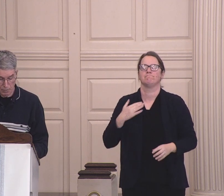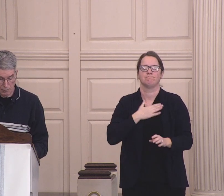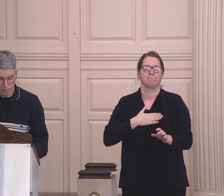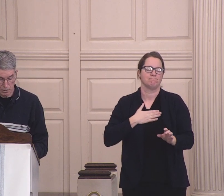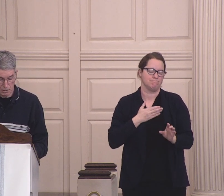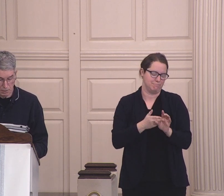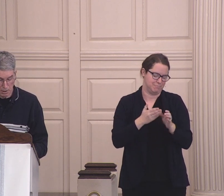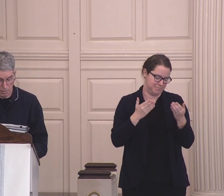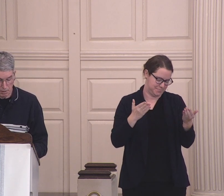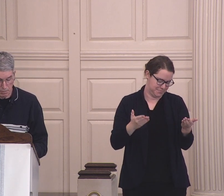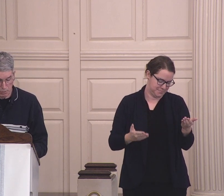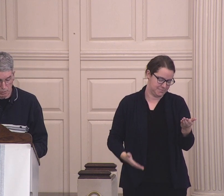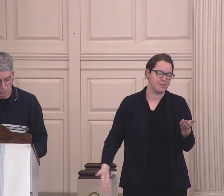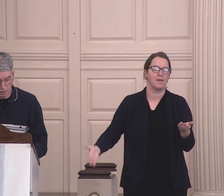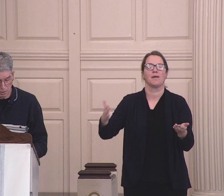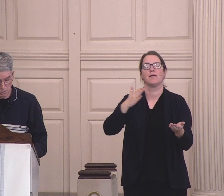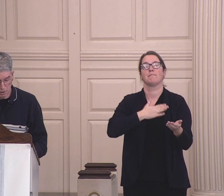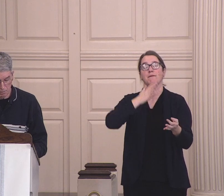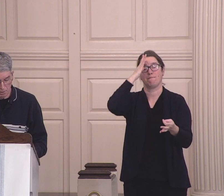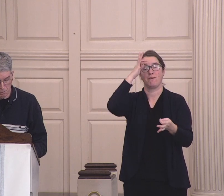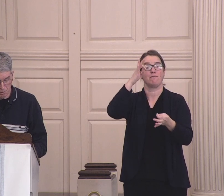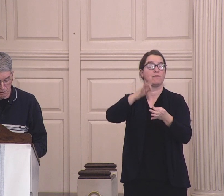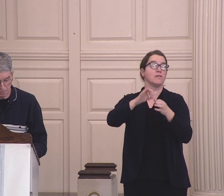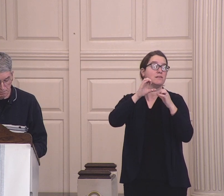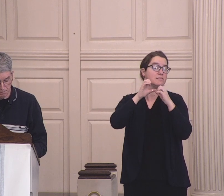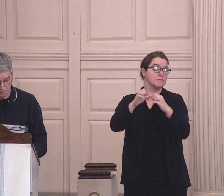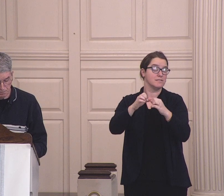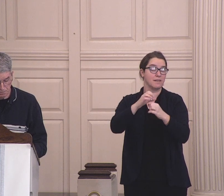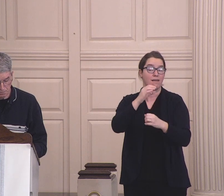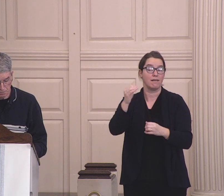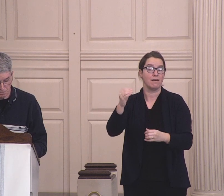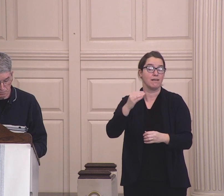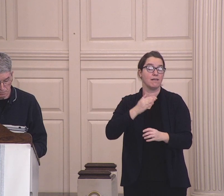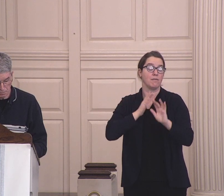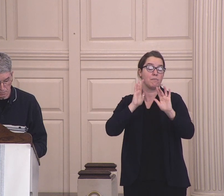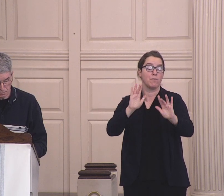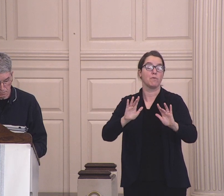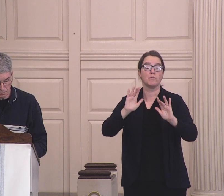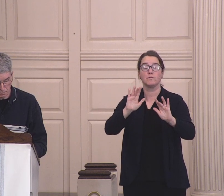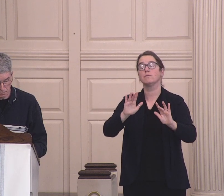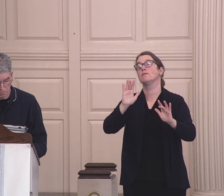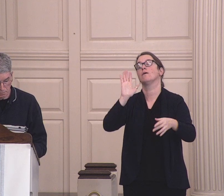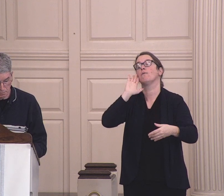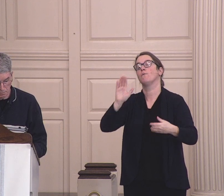My faithfulness and my mercy shall be with him.